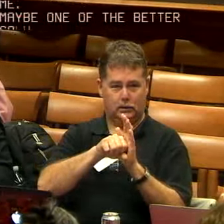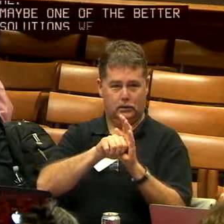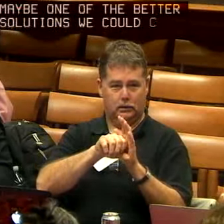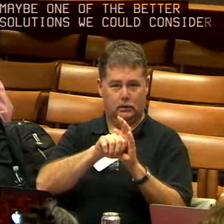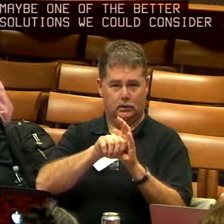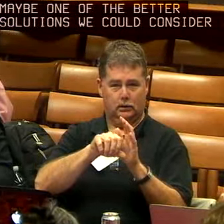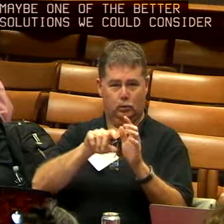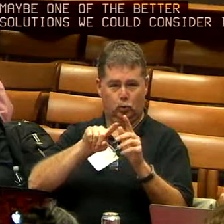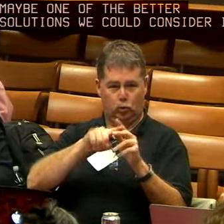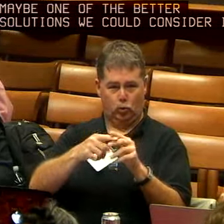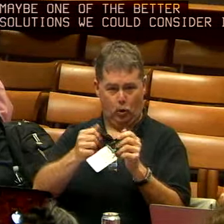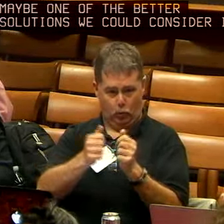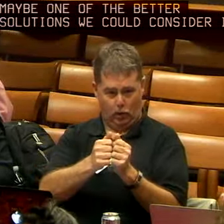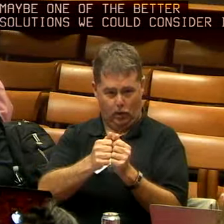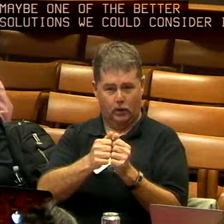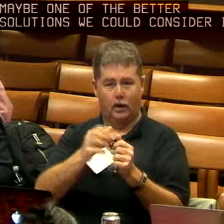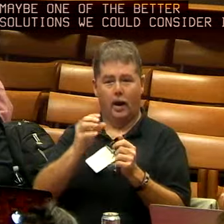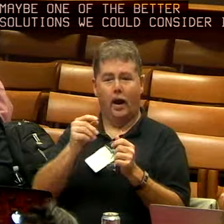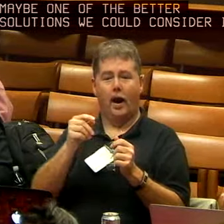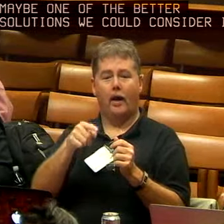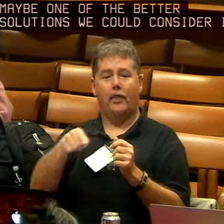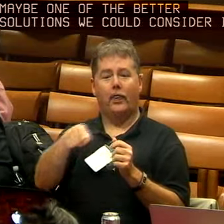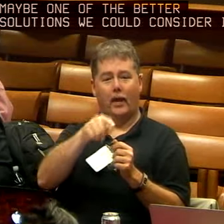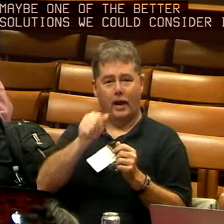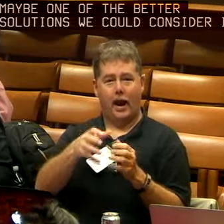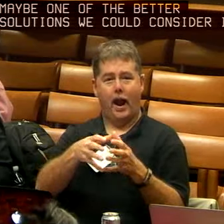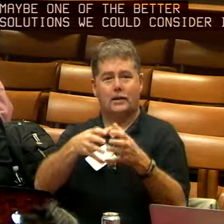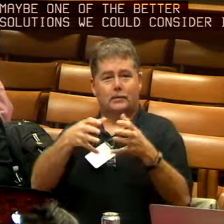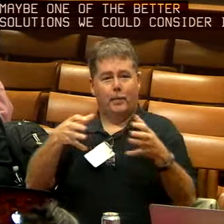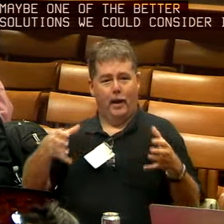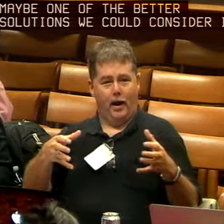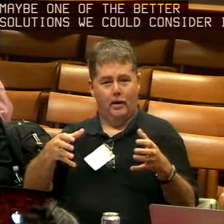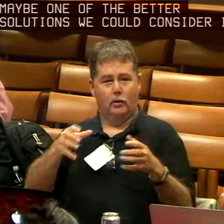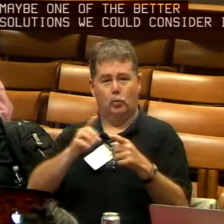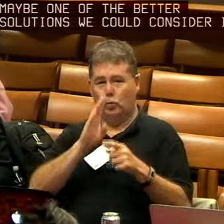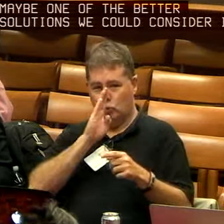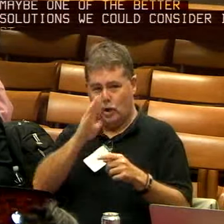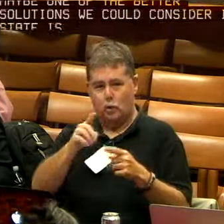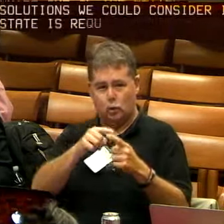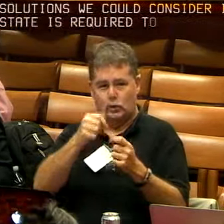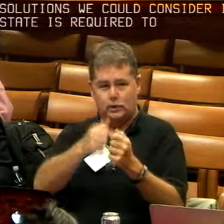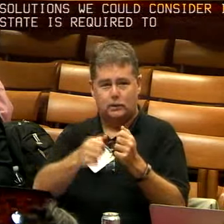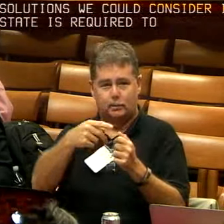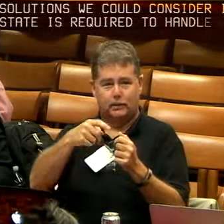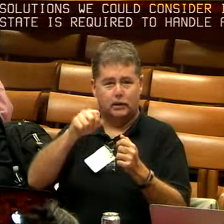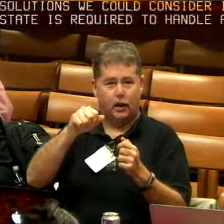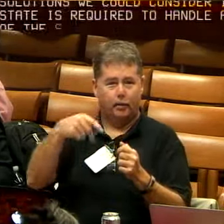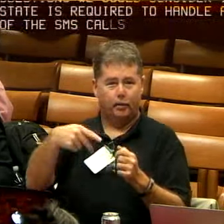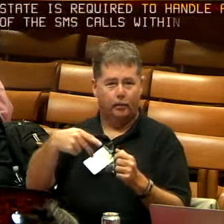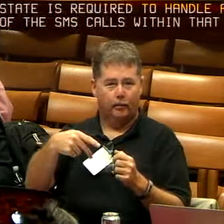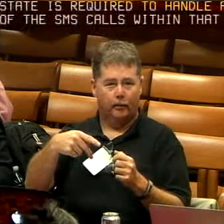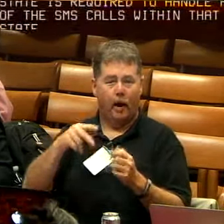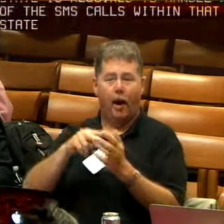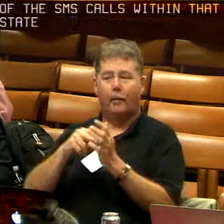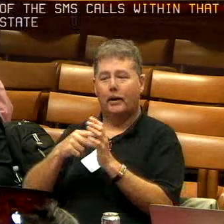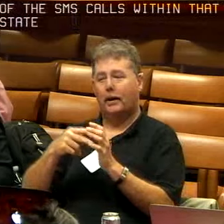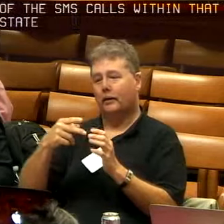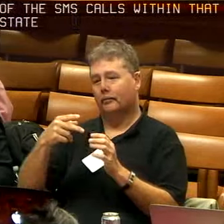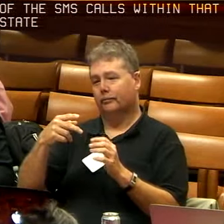is required to handle all of the SMS calls within that state, and then it could be expanded